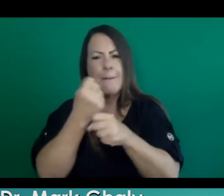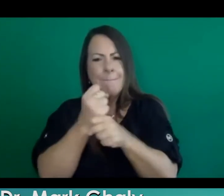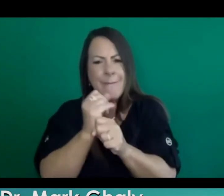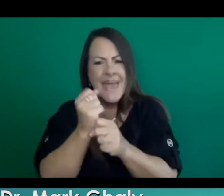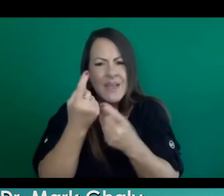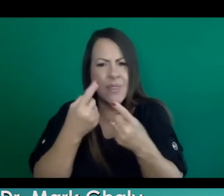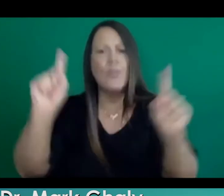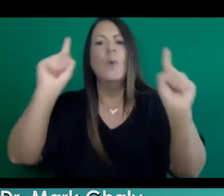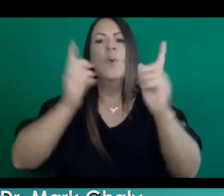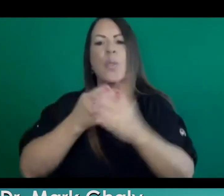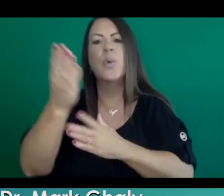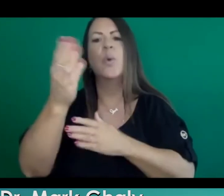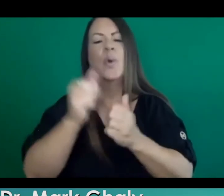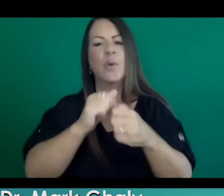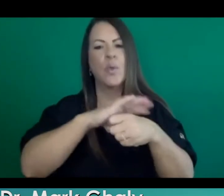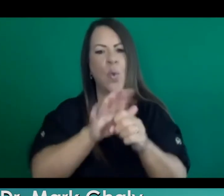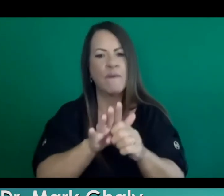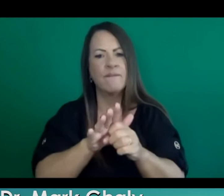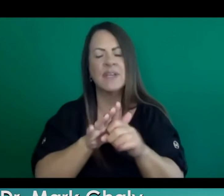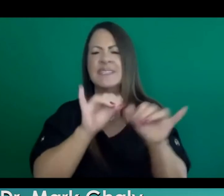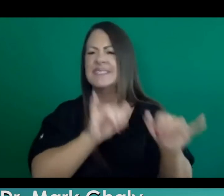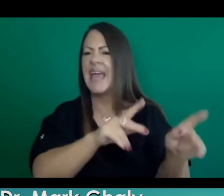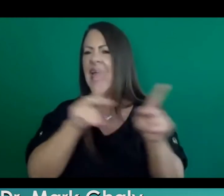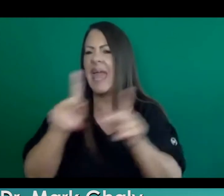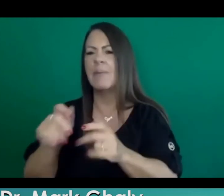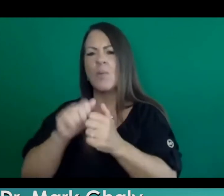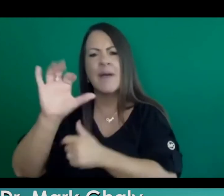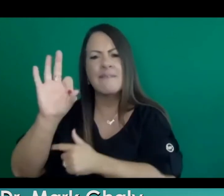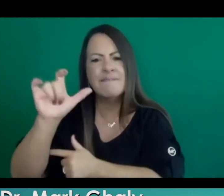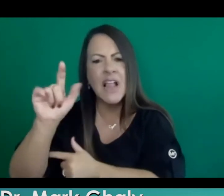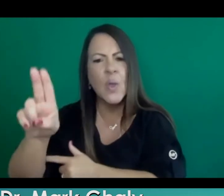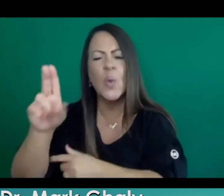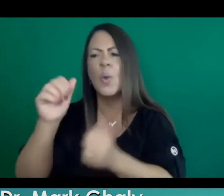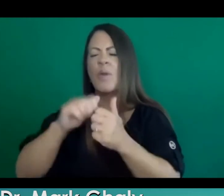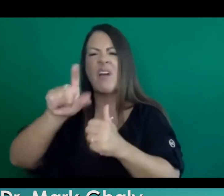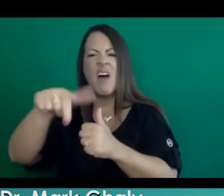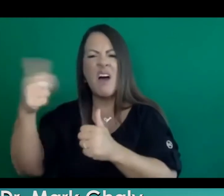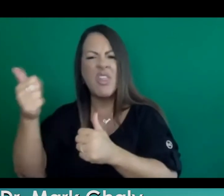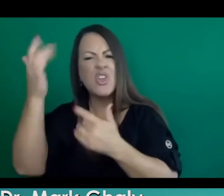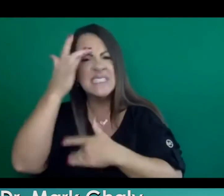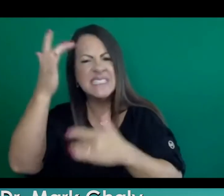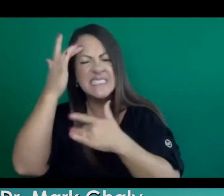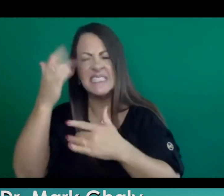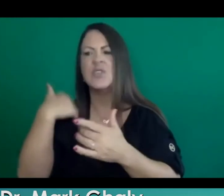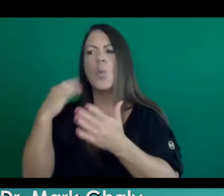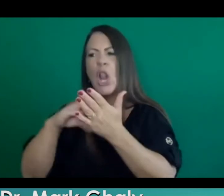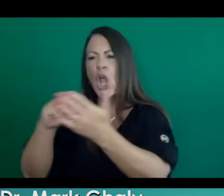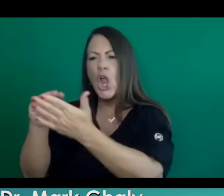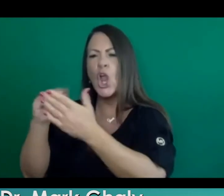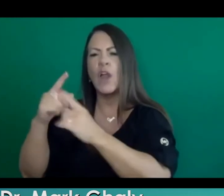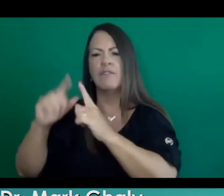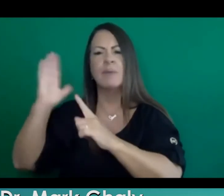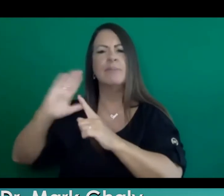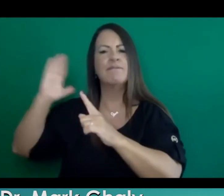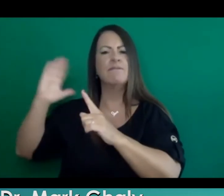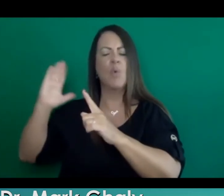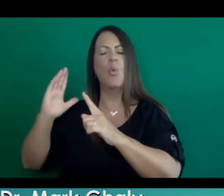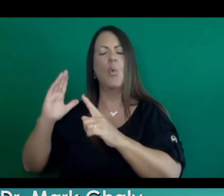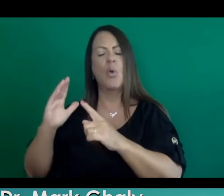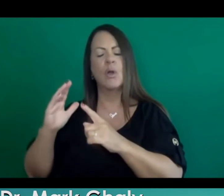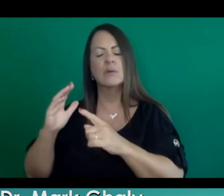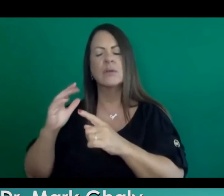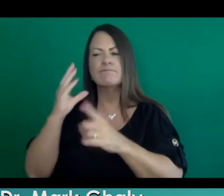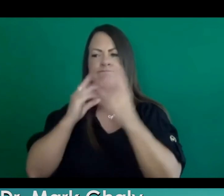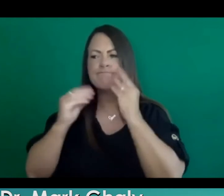COVID-19 just as we have, like with the flu and other infectious diseases, for years and decades to come. So again,